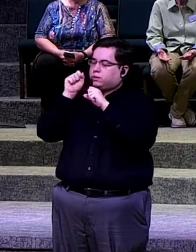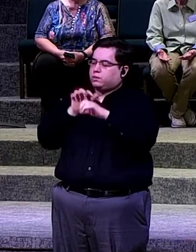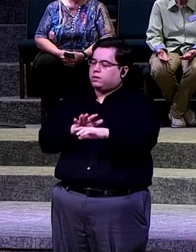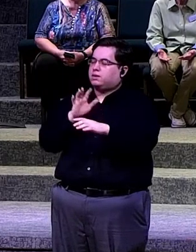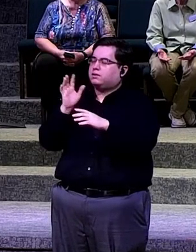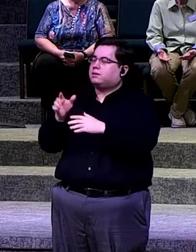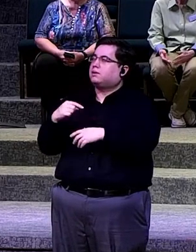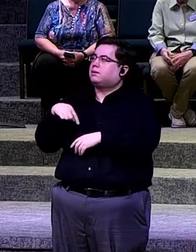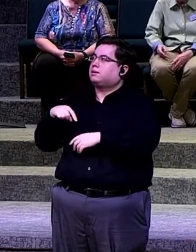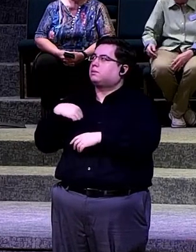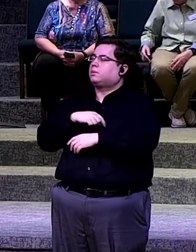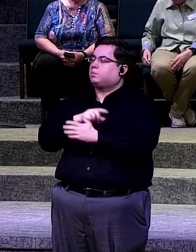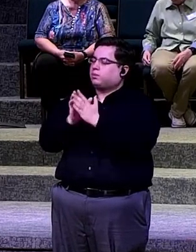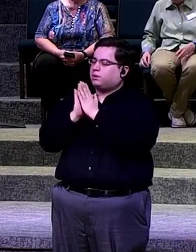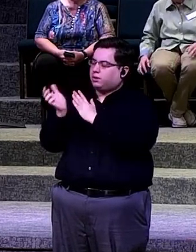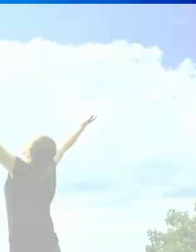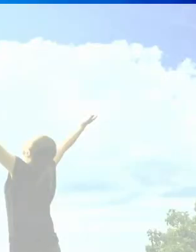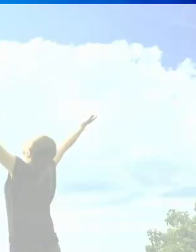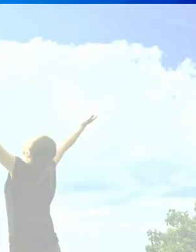pray. Amen.